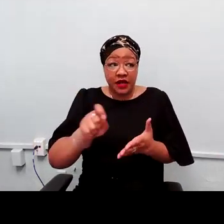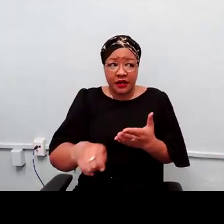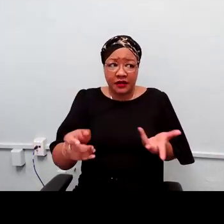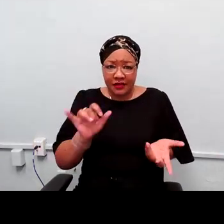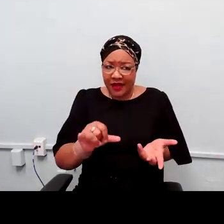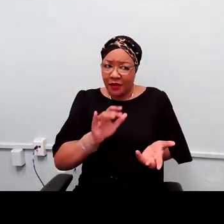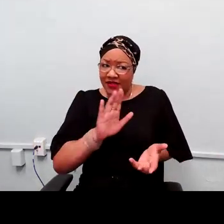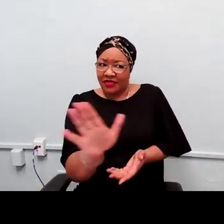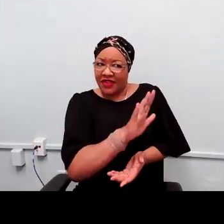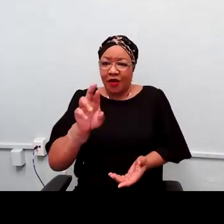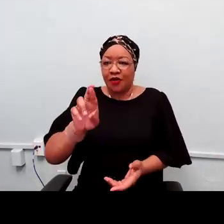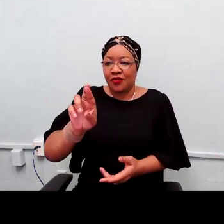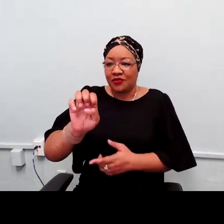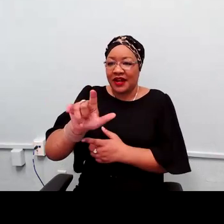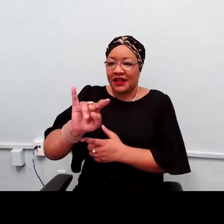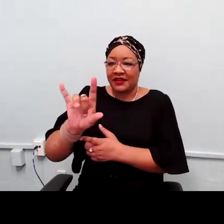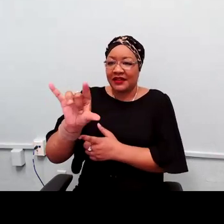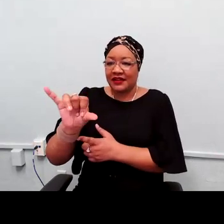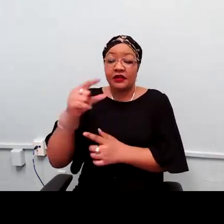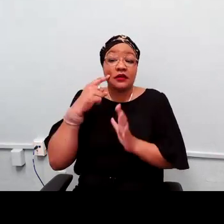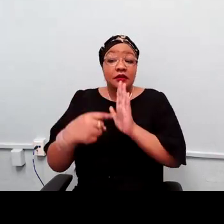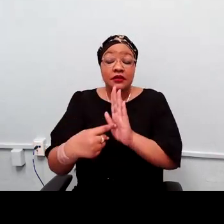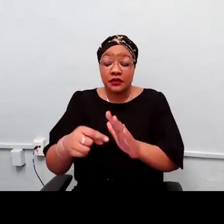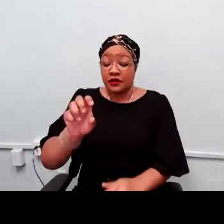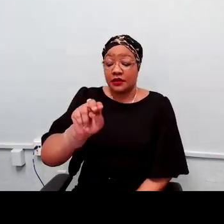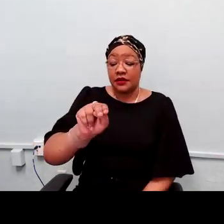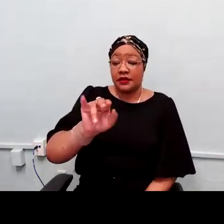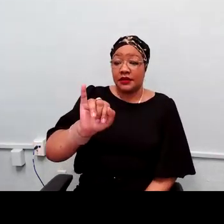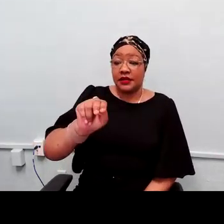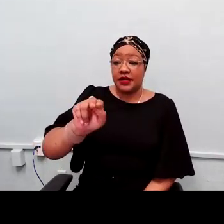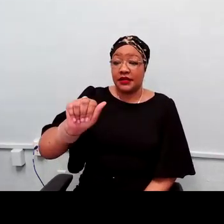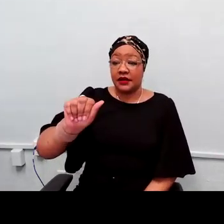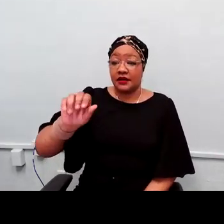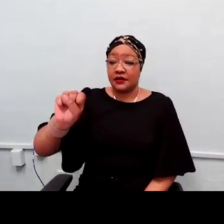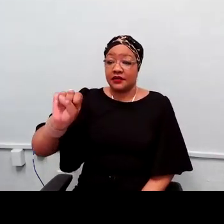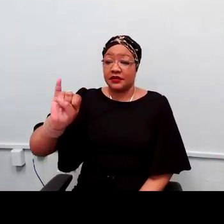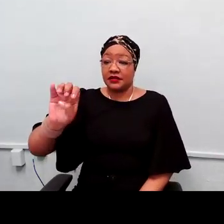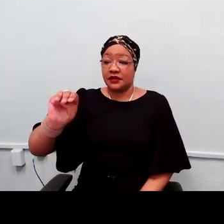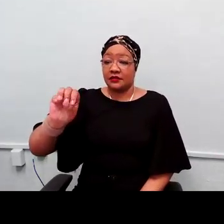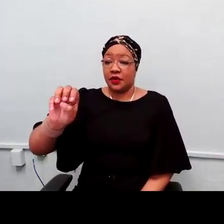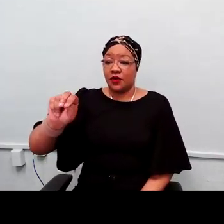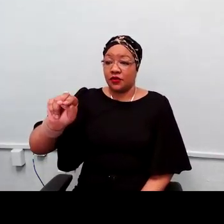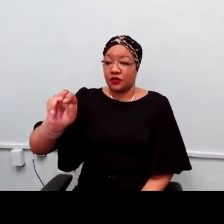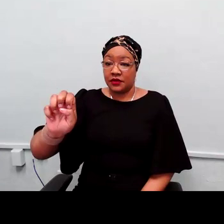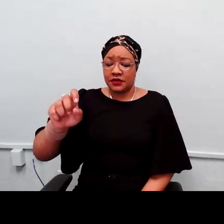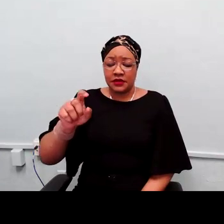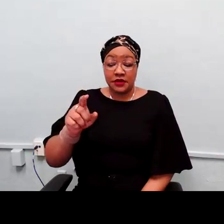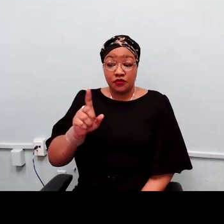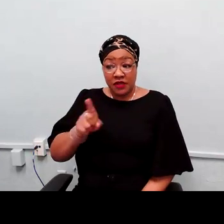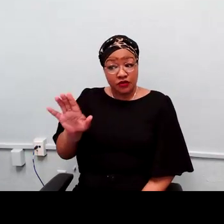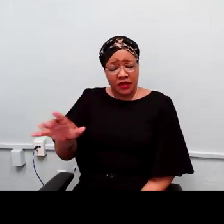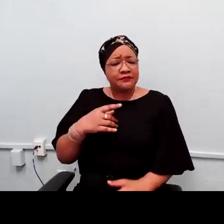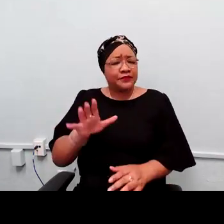doing. Nina Simone said, the artist's duty is to reflect the time,